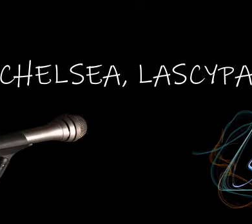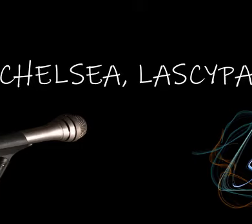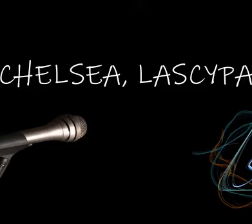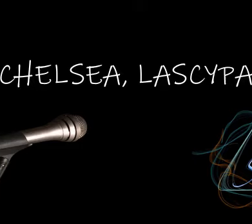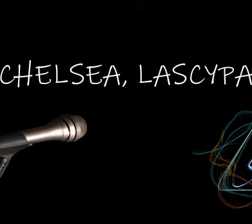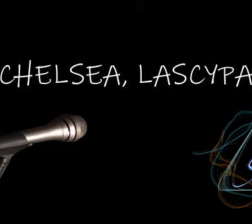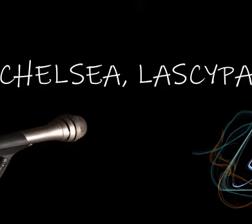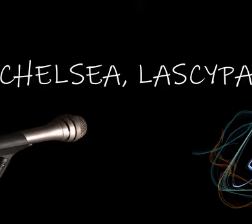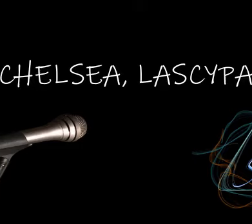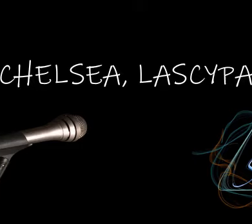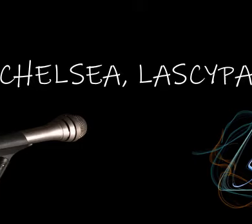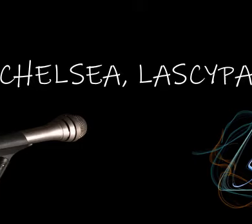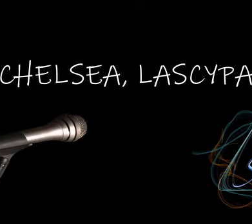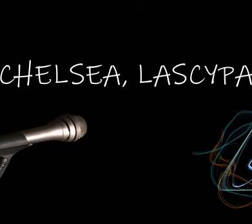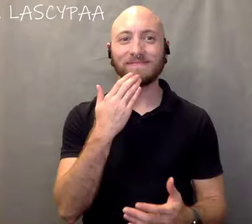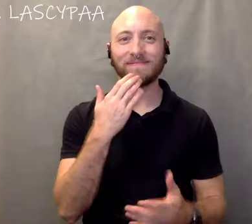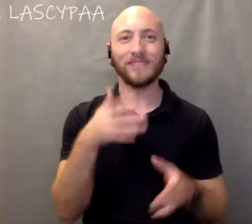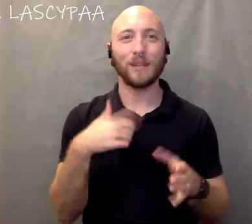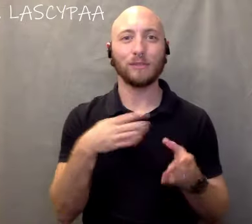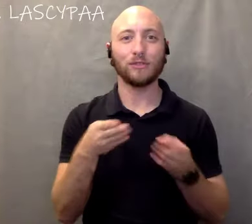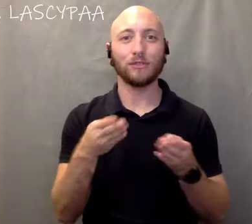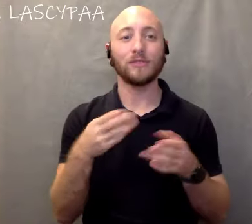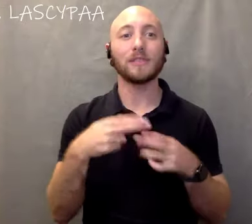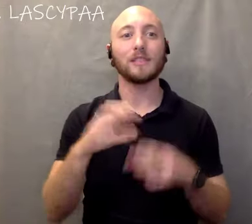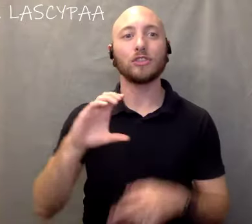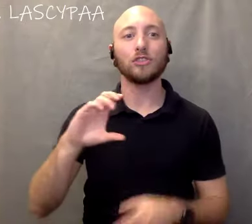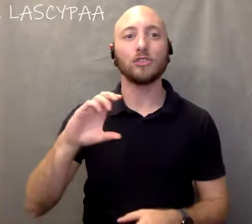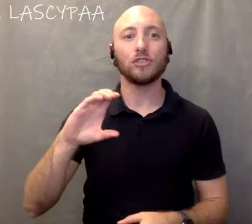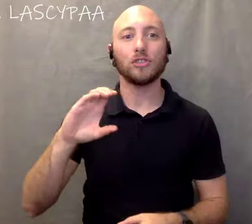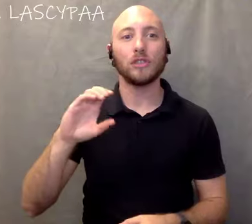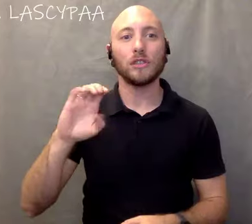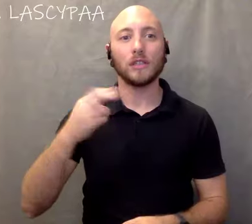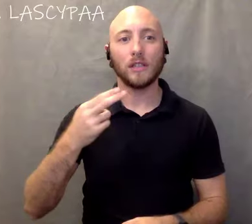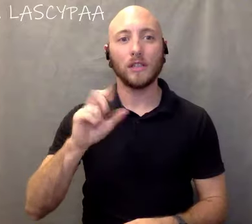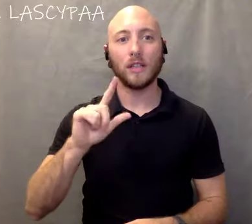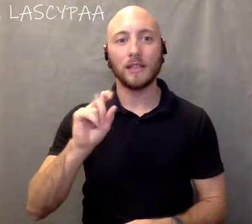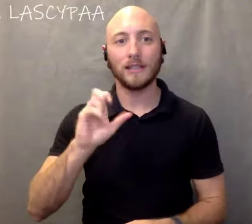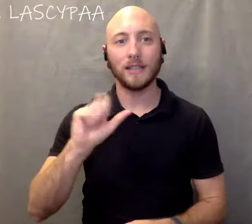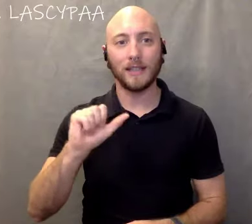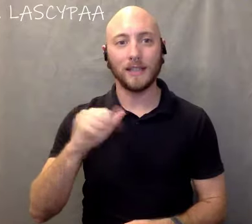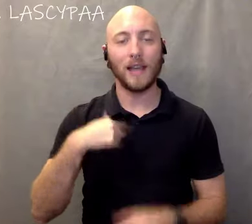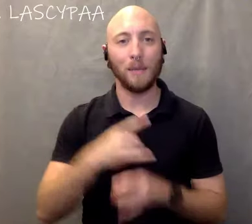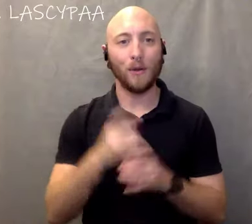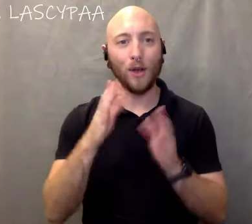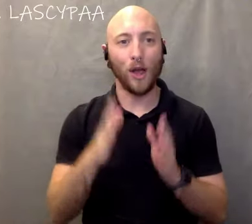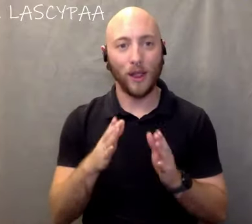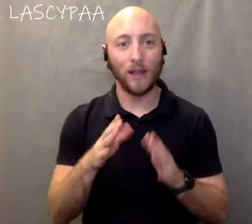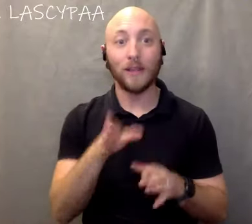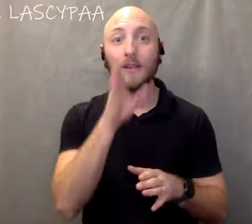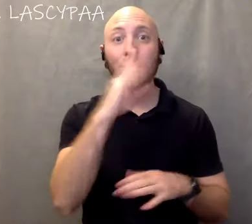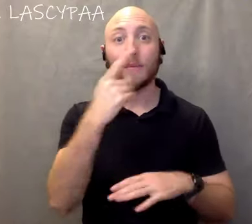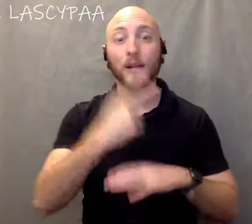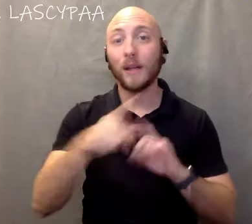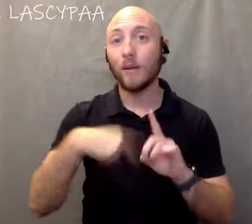Thank you guys for letting me be of service. My name's Chelsea and I'm an alcoholic. My sobriety date is January 3rd of